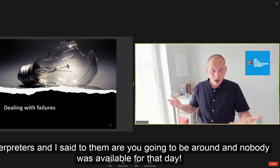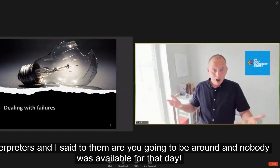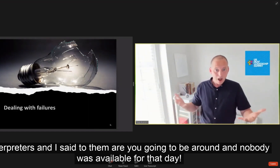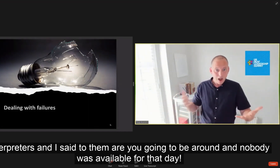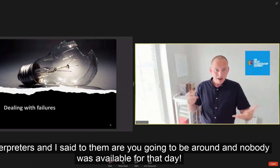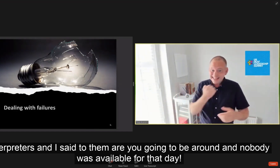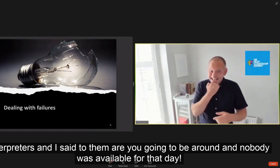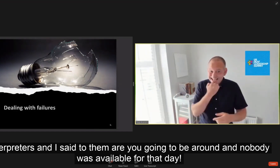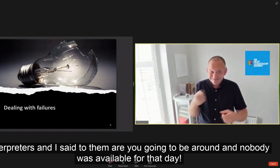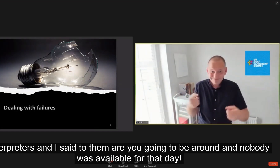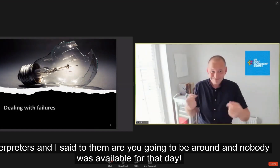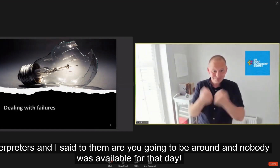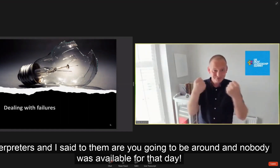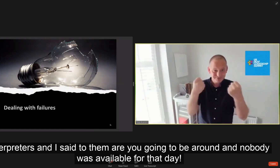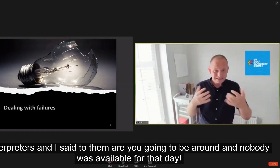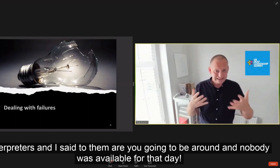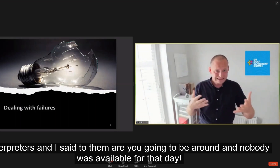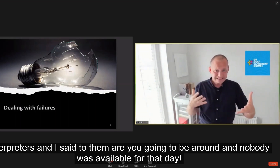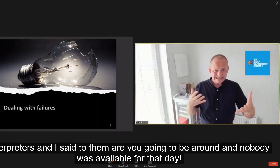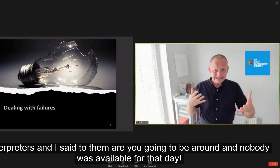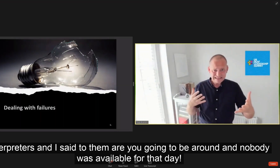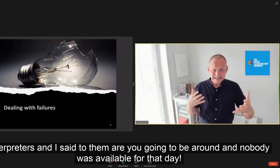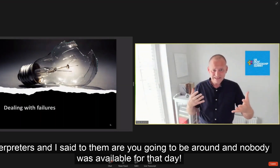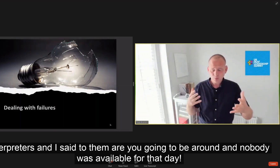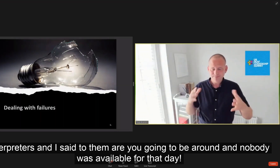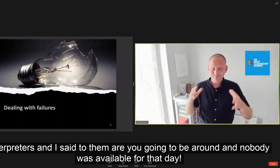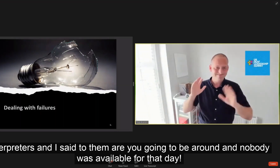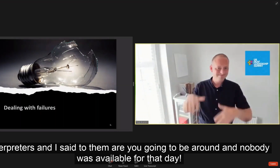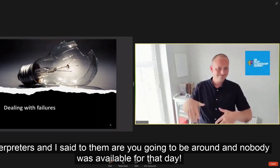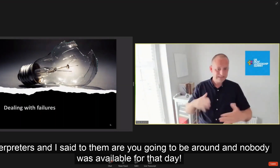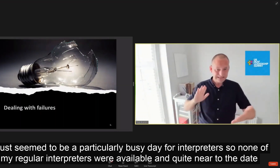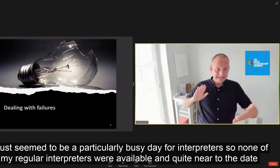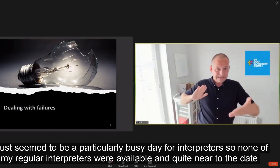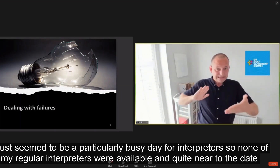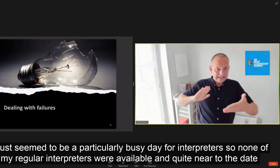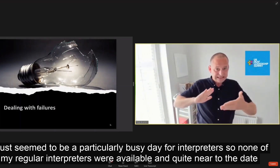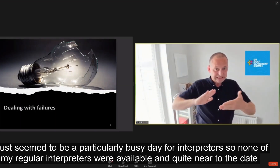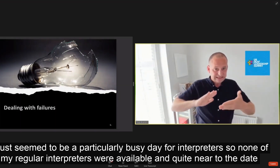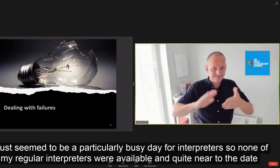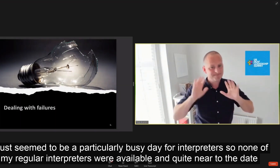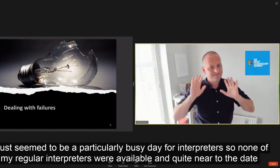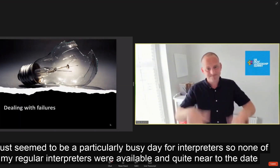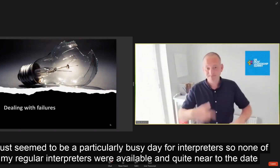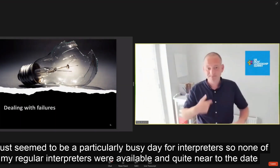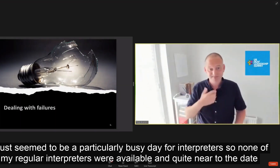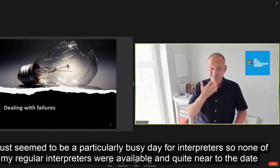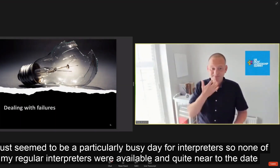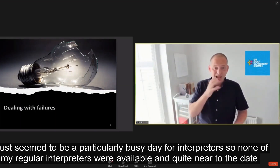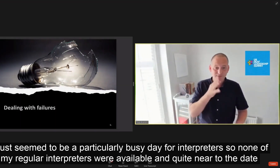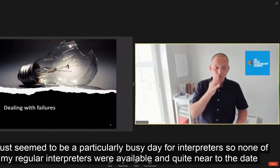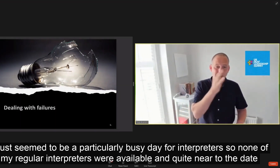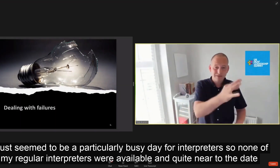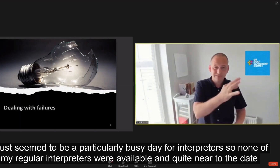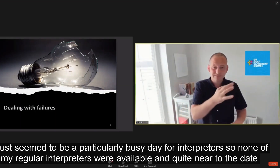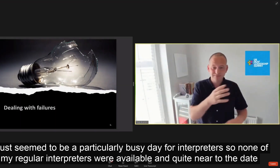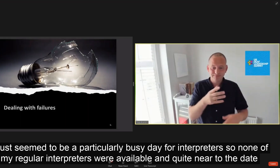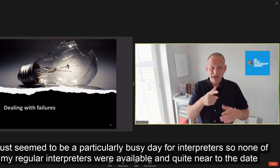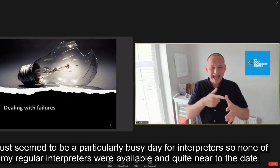around?" And nobody was available for that date. It just seemed to be a particularly busy date for interpreters. So none of my regular interpreters were